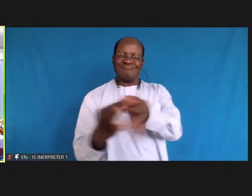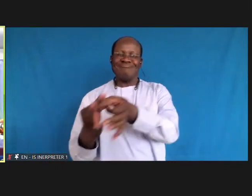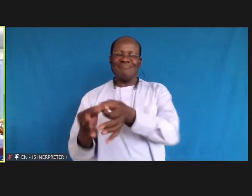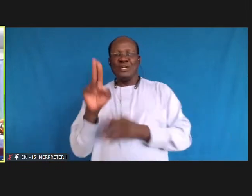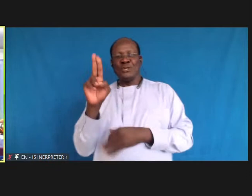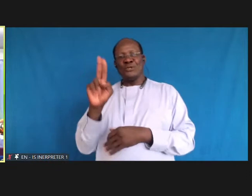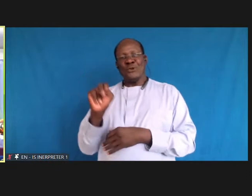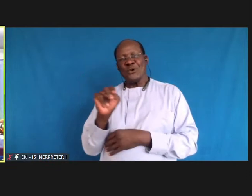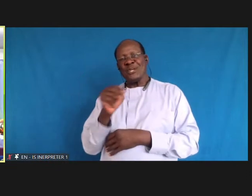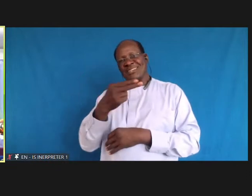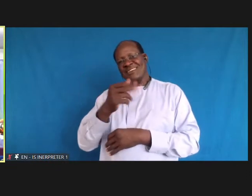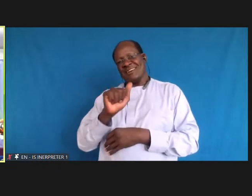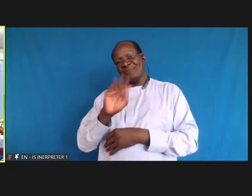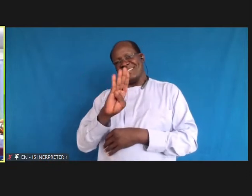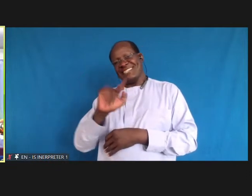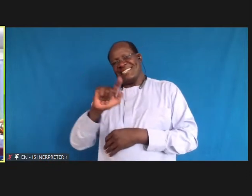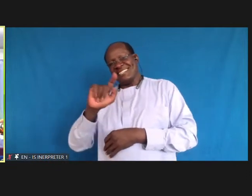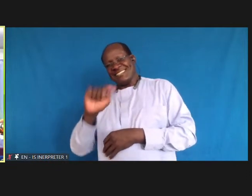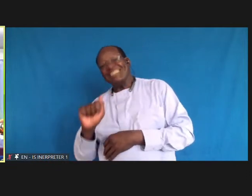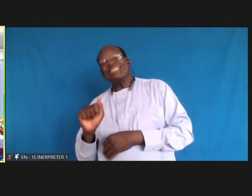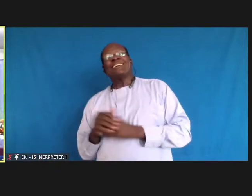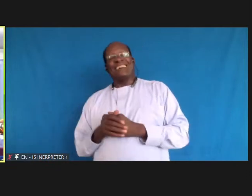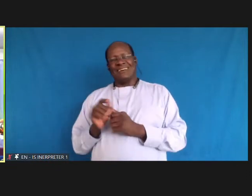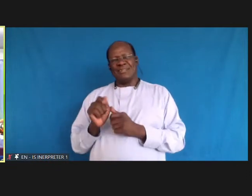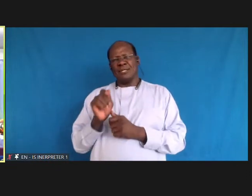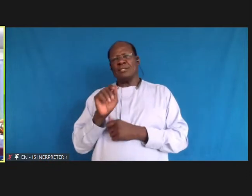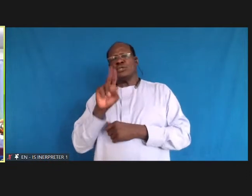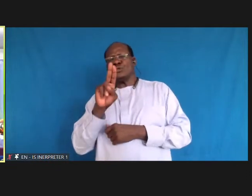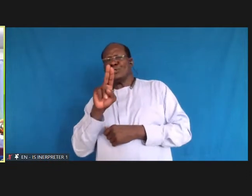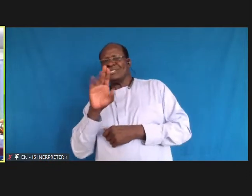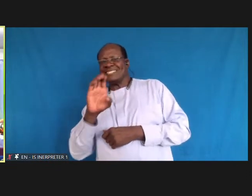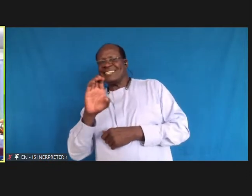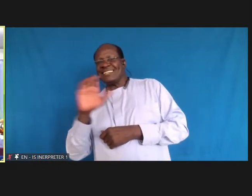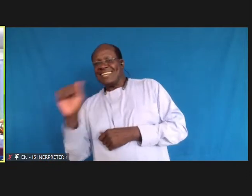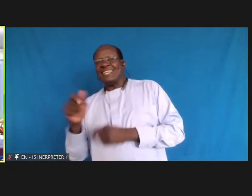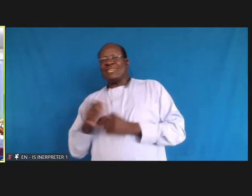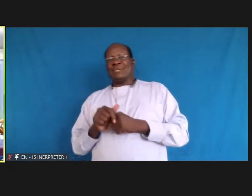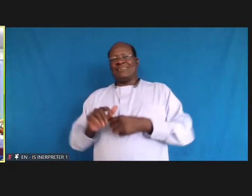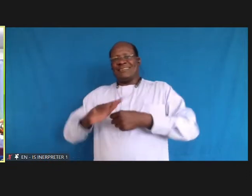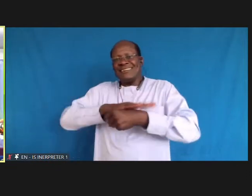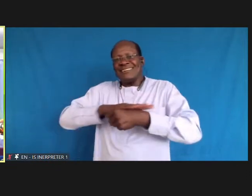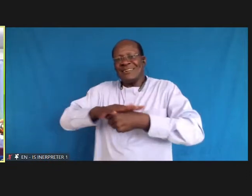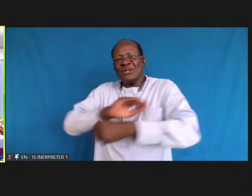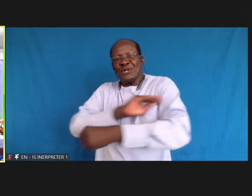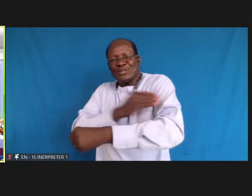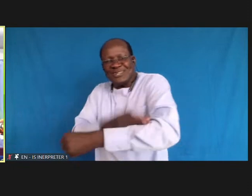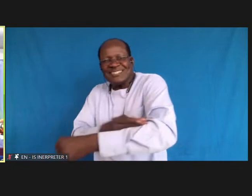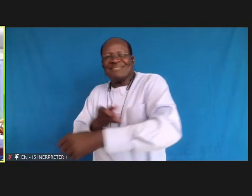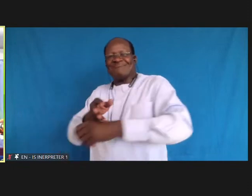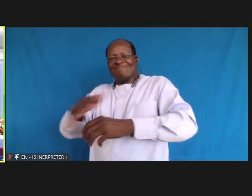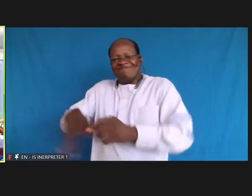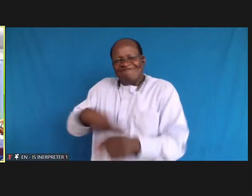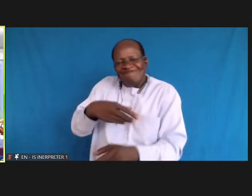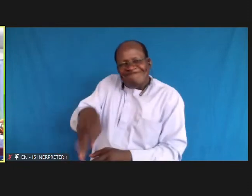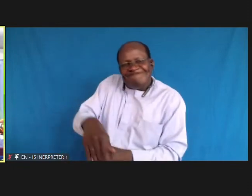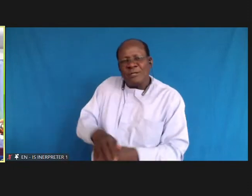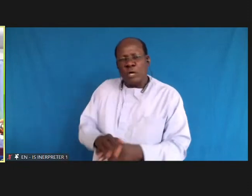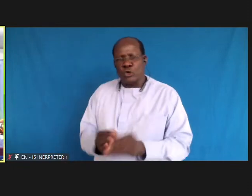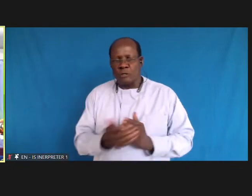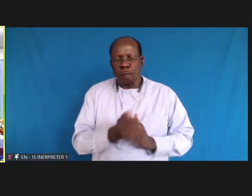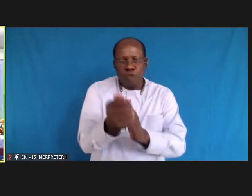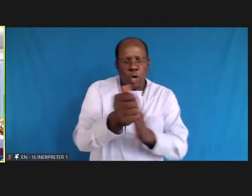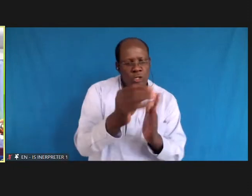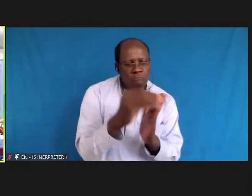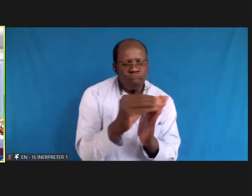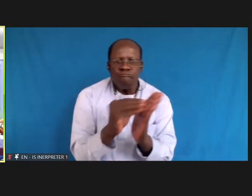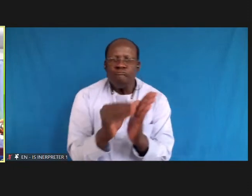ECA, UCLG Africa to support local authorities through development of guidelines, but also